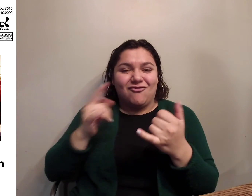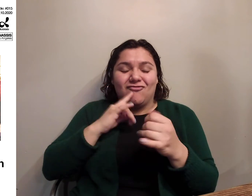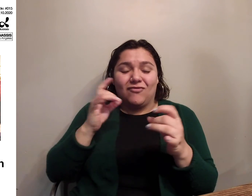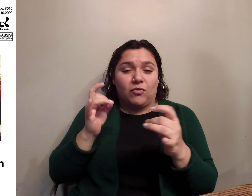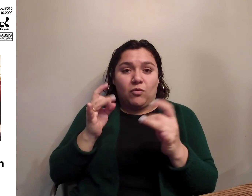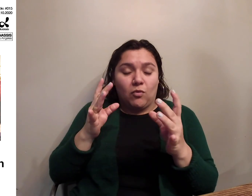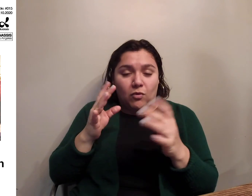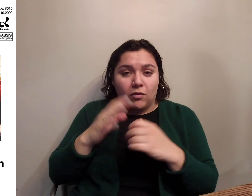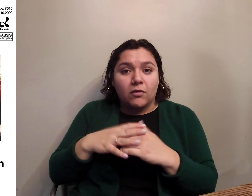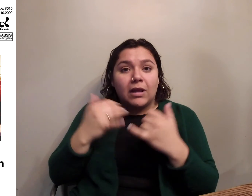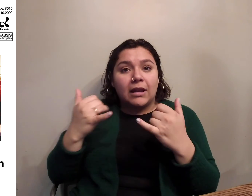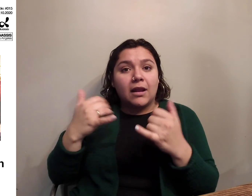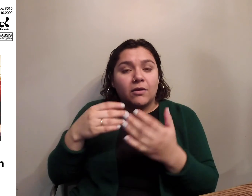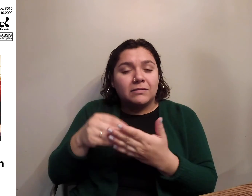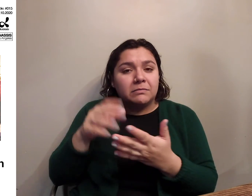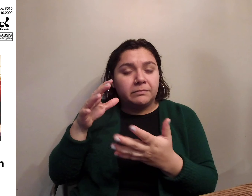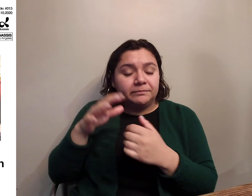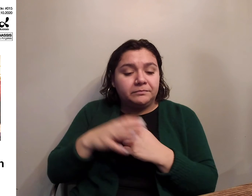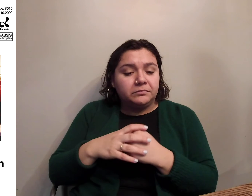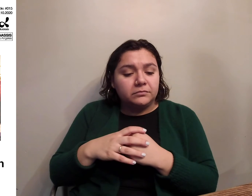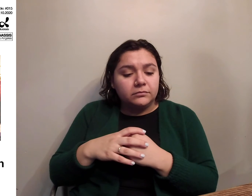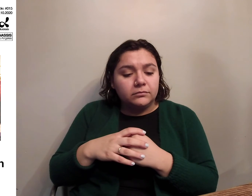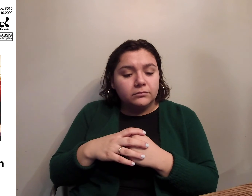you know.